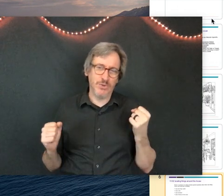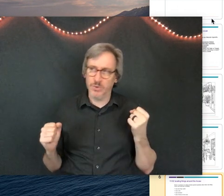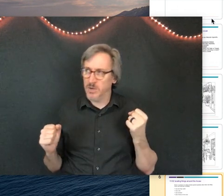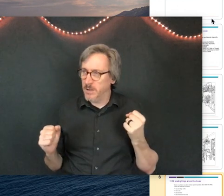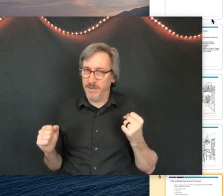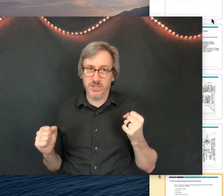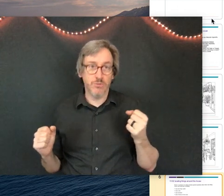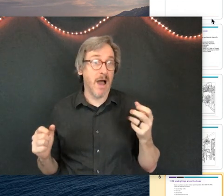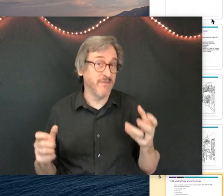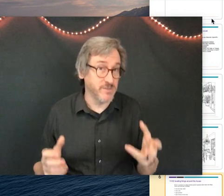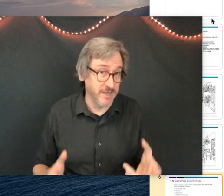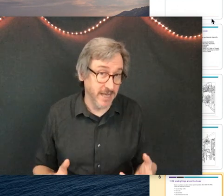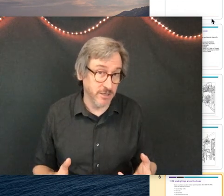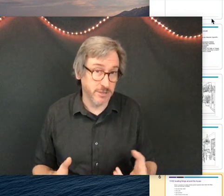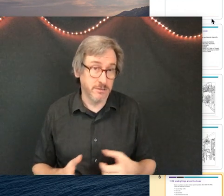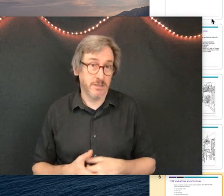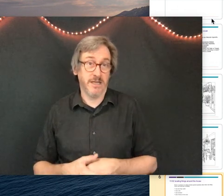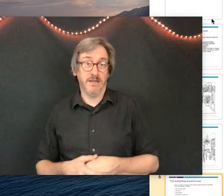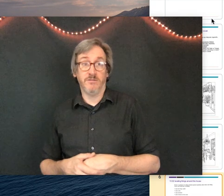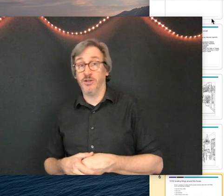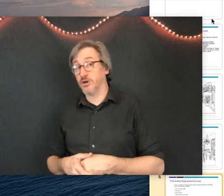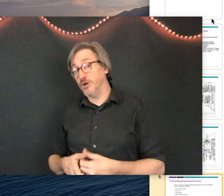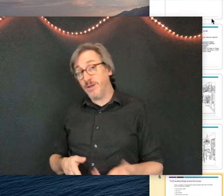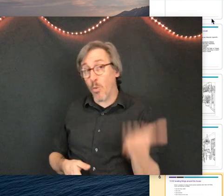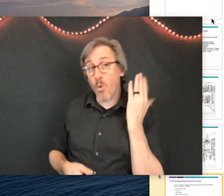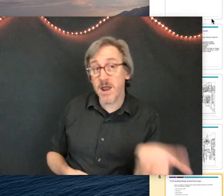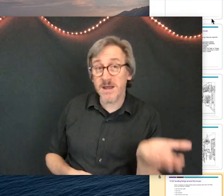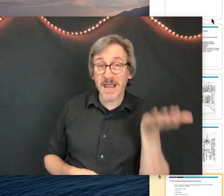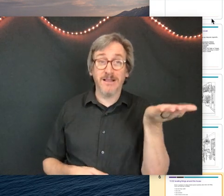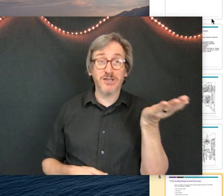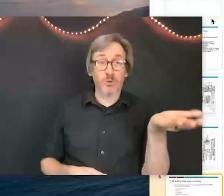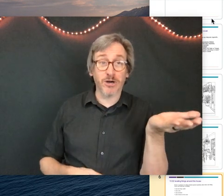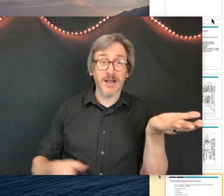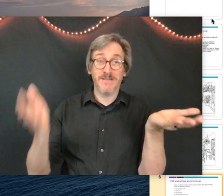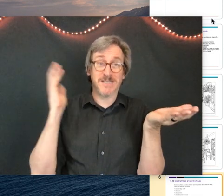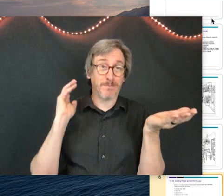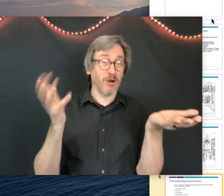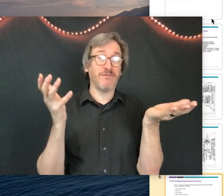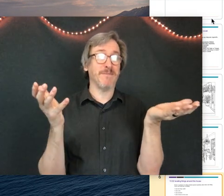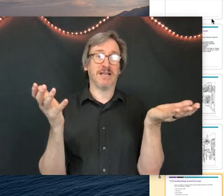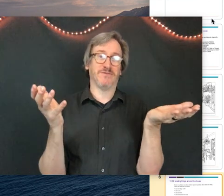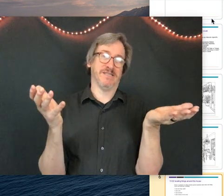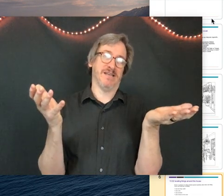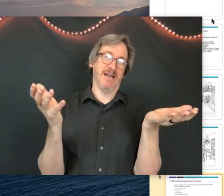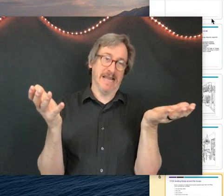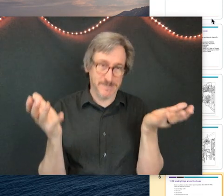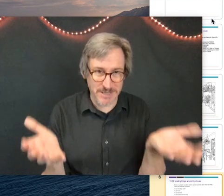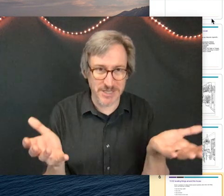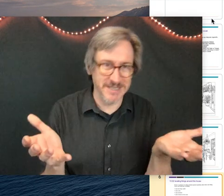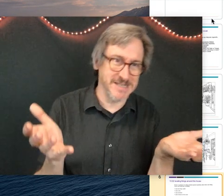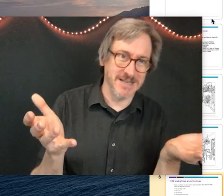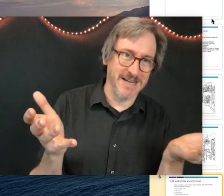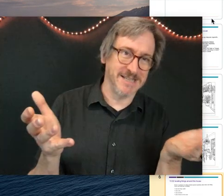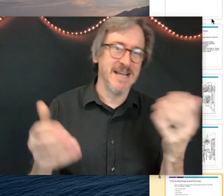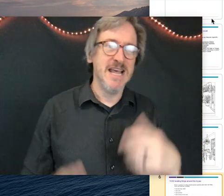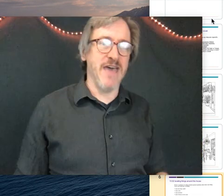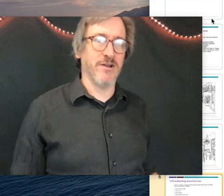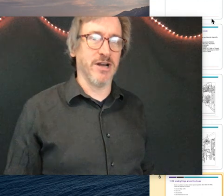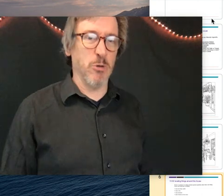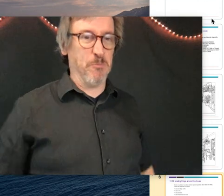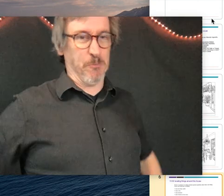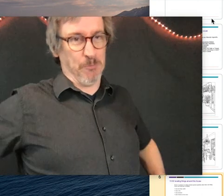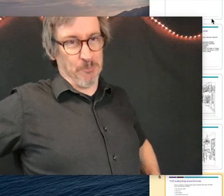to be too obvious with the English. There could be one English word that's a perfect match for the sign, especially in this context,